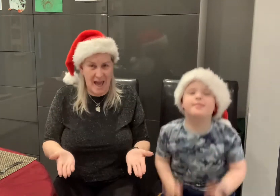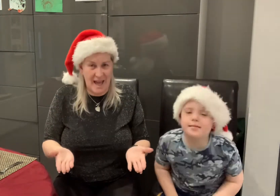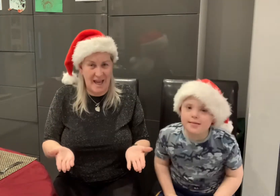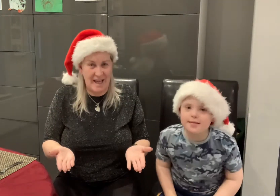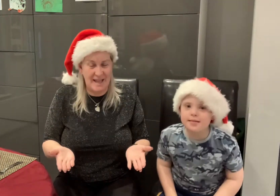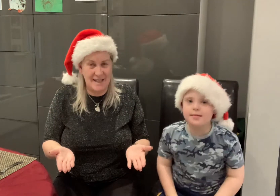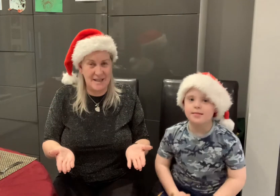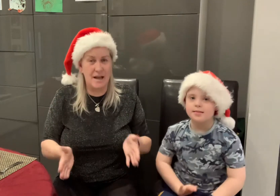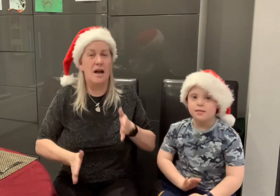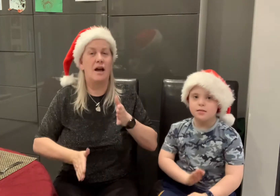Today's